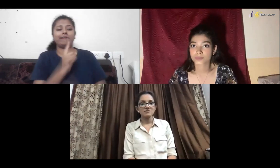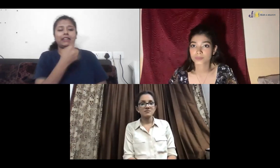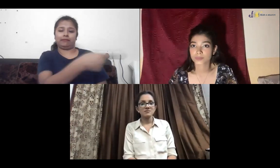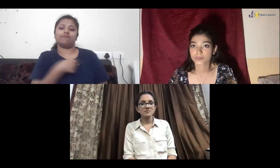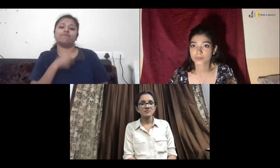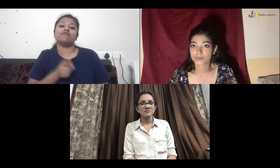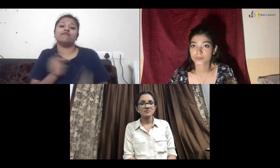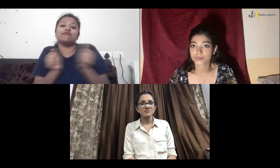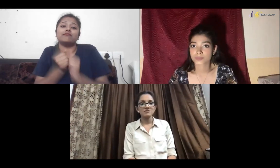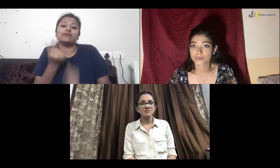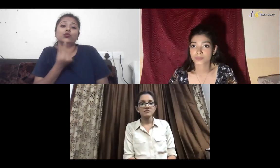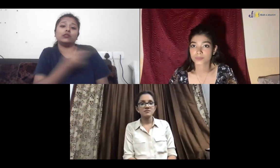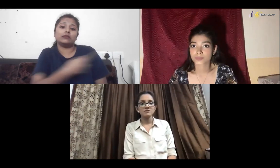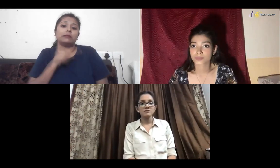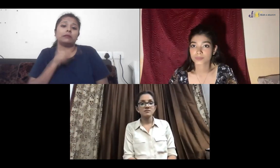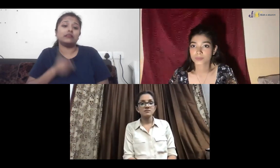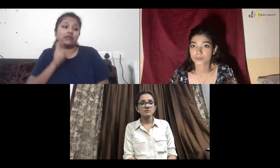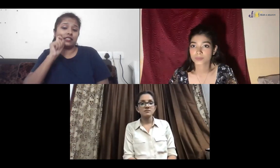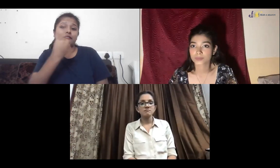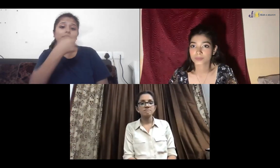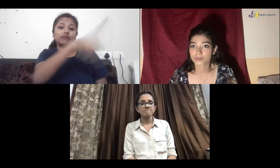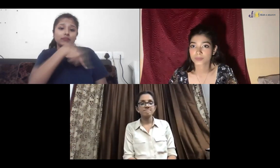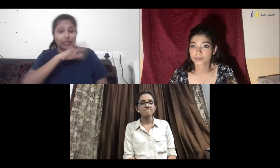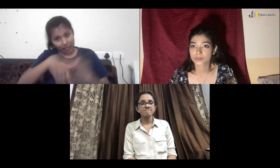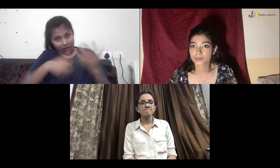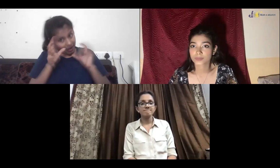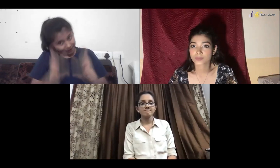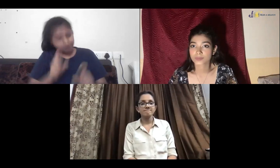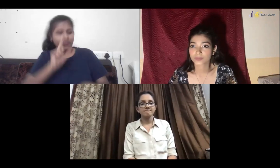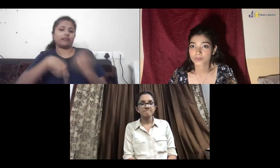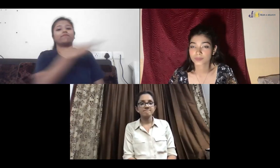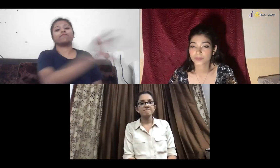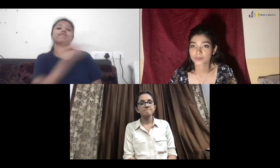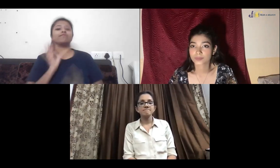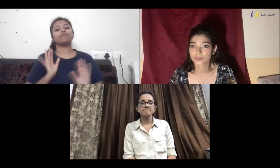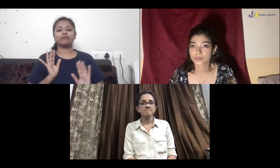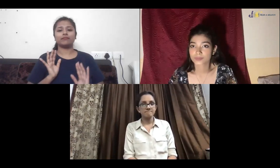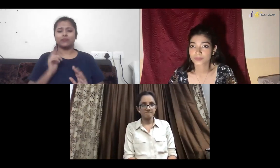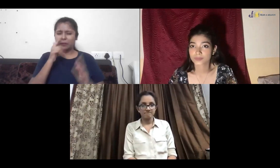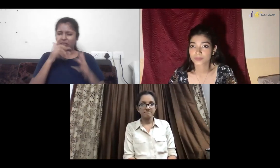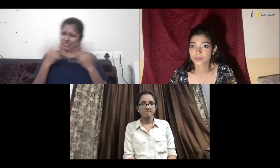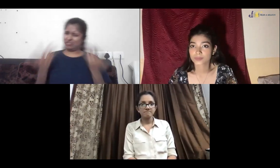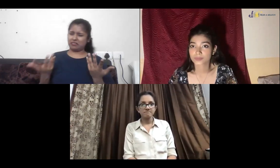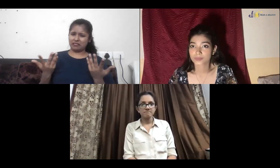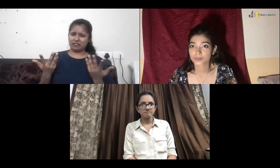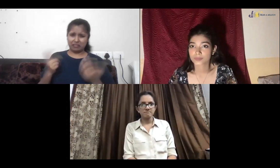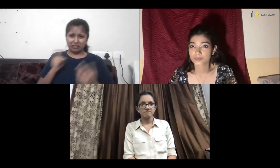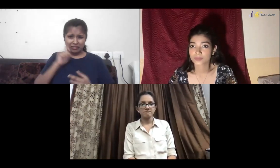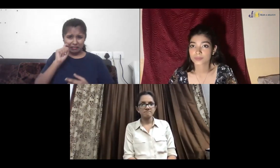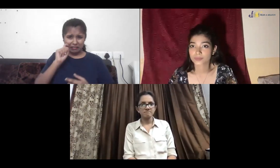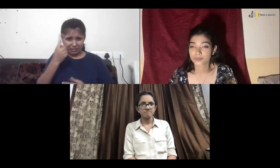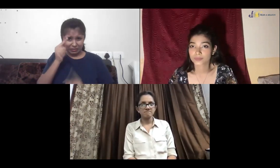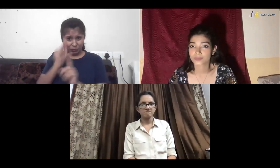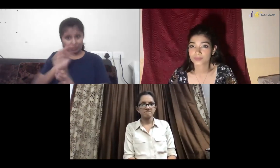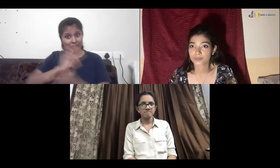if woman is applying for a job and they will say that yeah, you have to give us a favor. After that, you will be selected for that